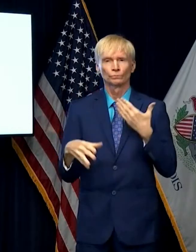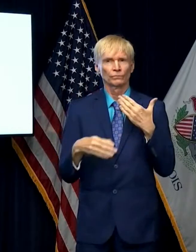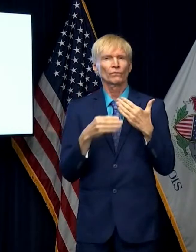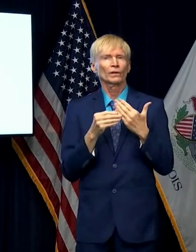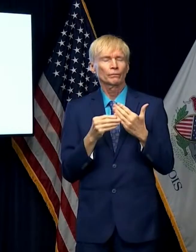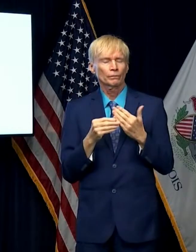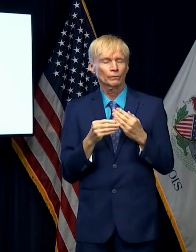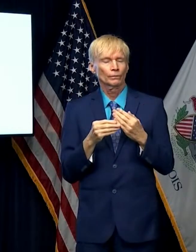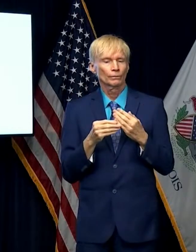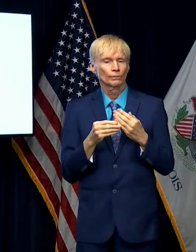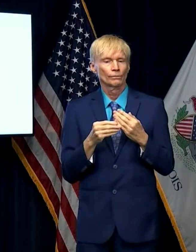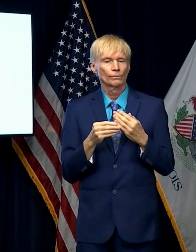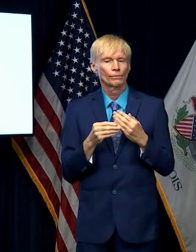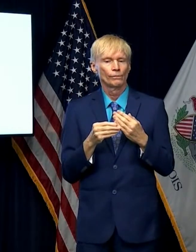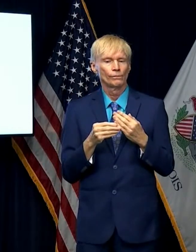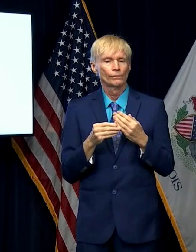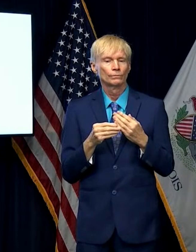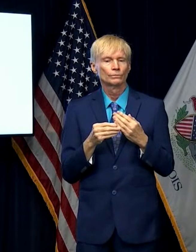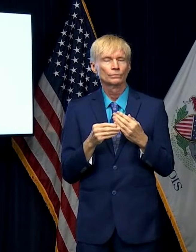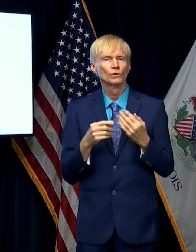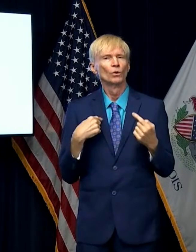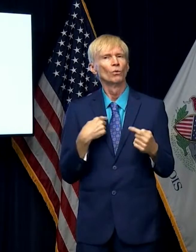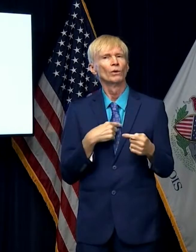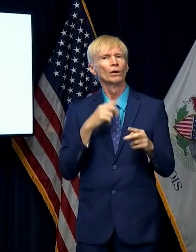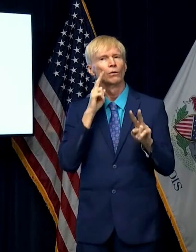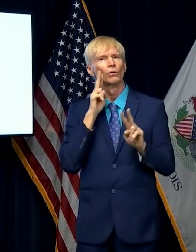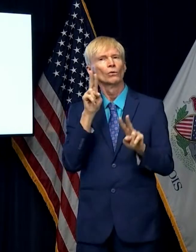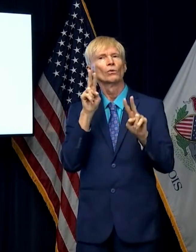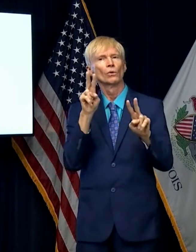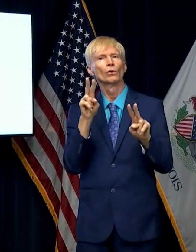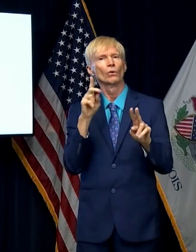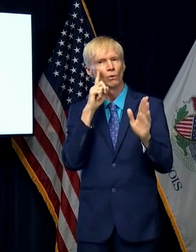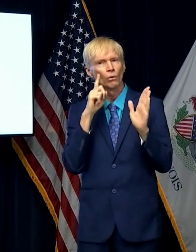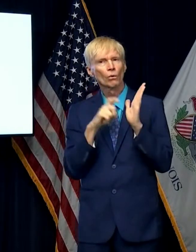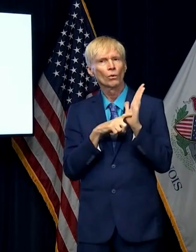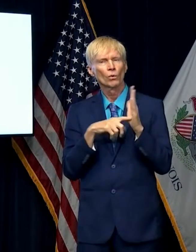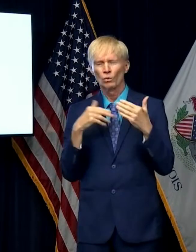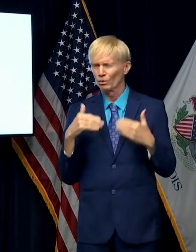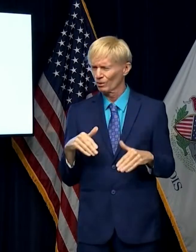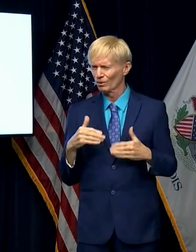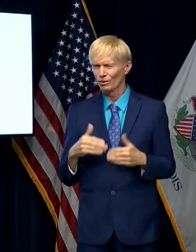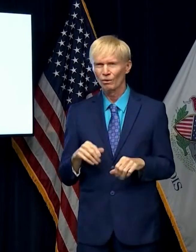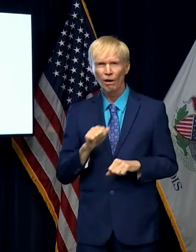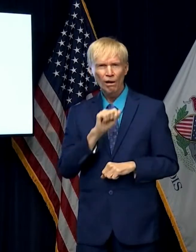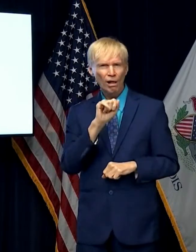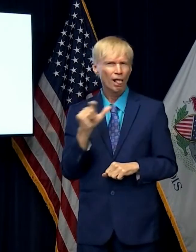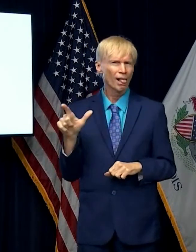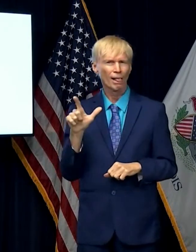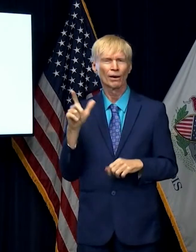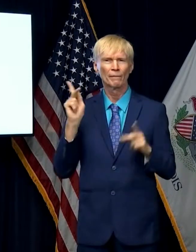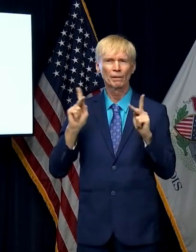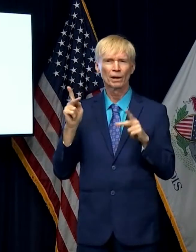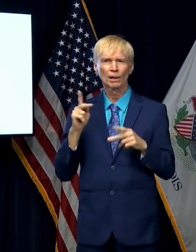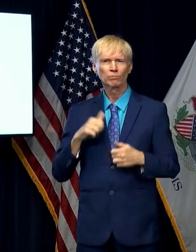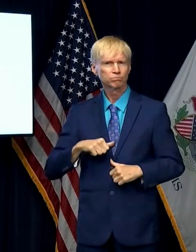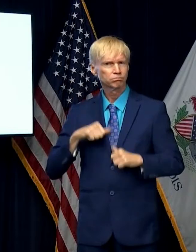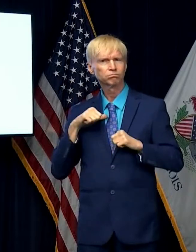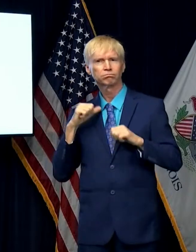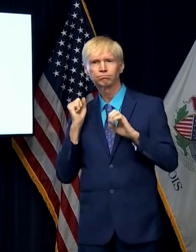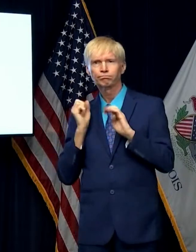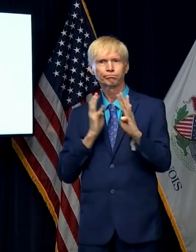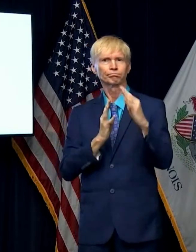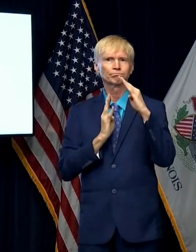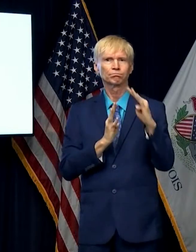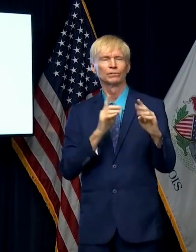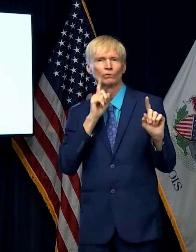that we're celebrating the fact that the people of Illinois have stepped up and are doing the right thing, following